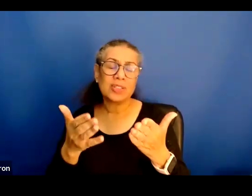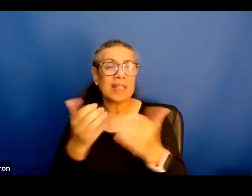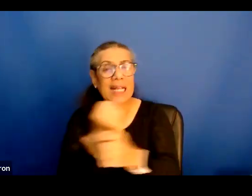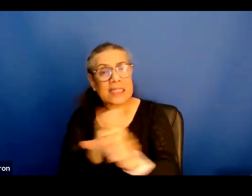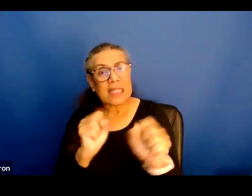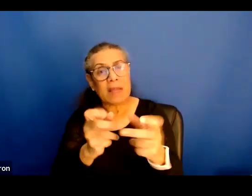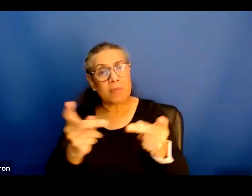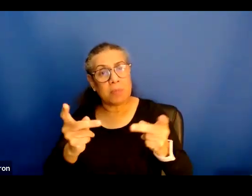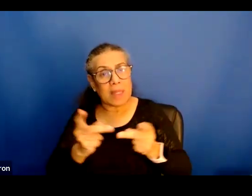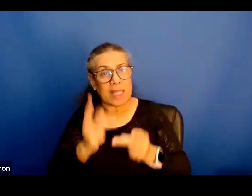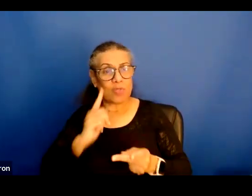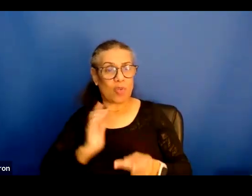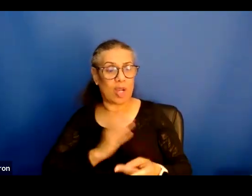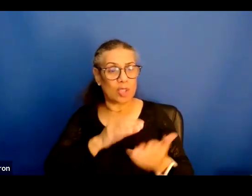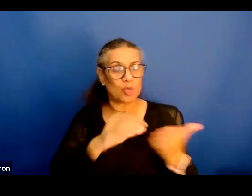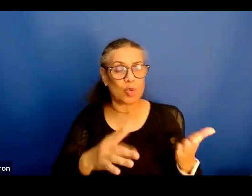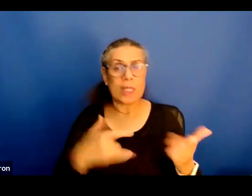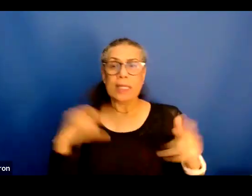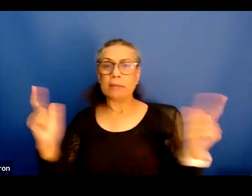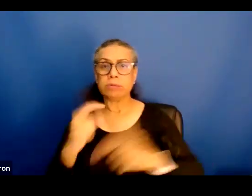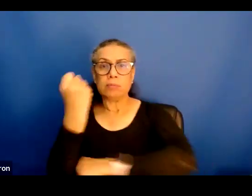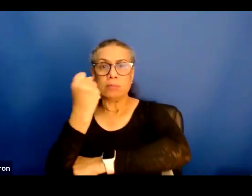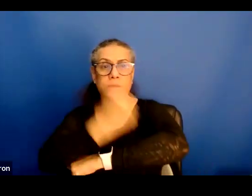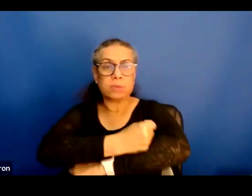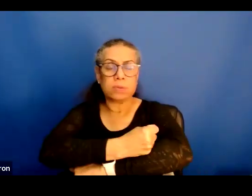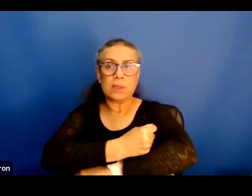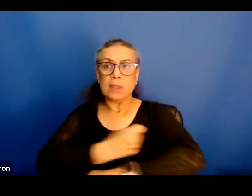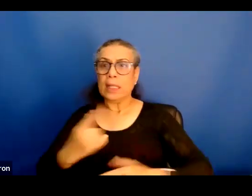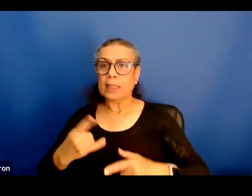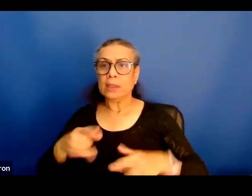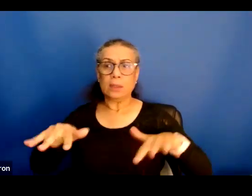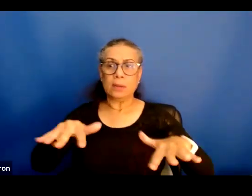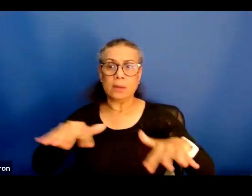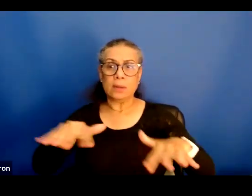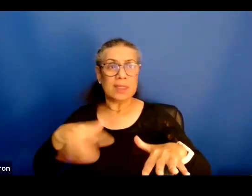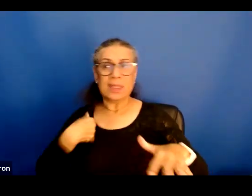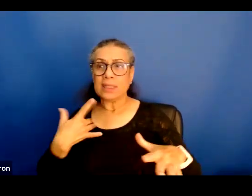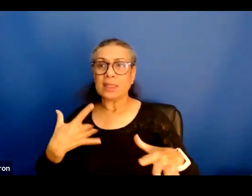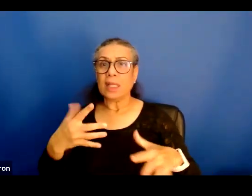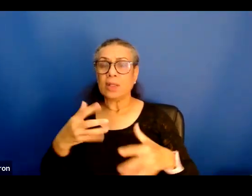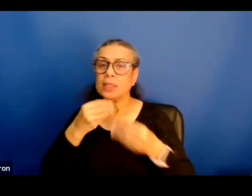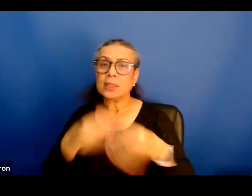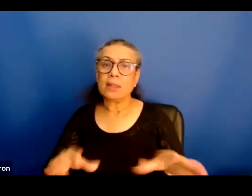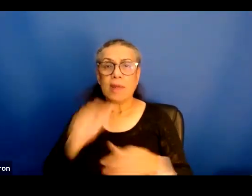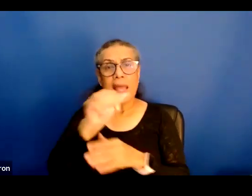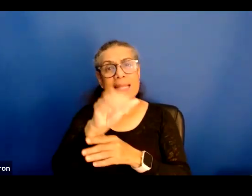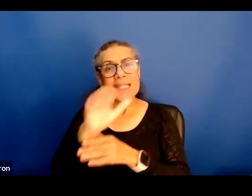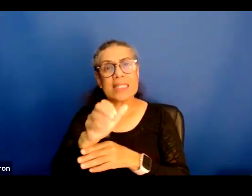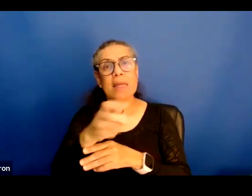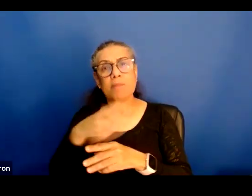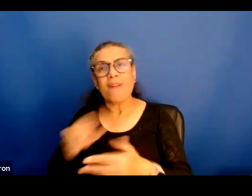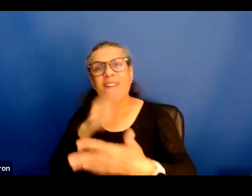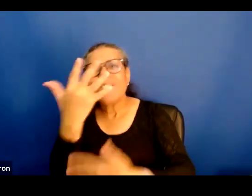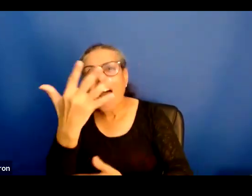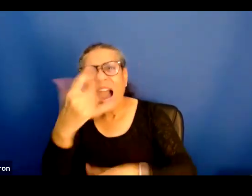vulnerable students, you're shutting it down, increasing fear, and further destabilizing students. ACC has been relocated at least 5